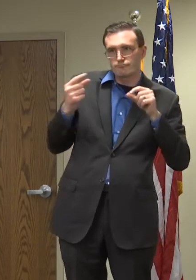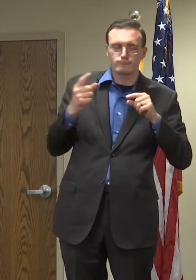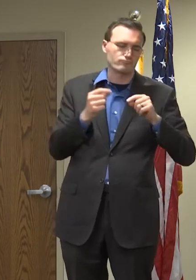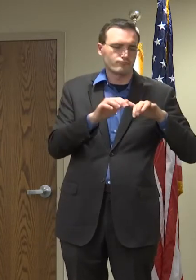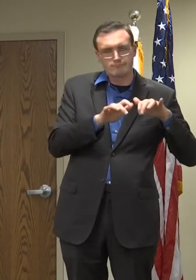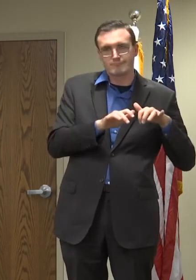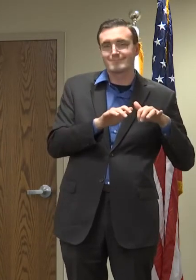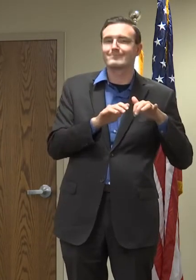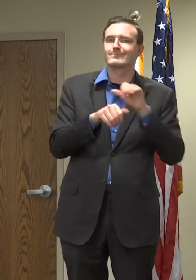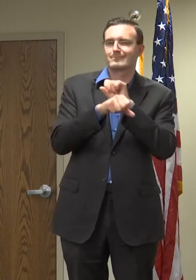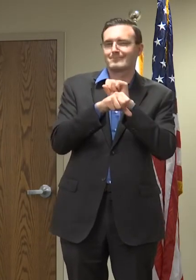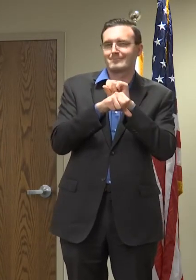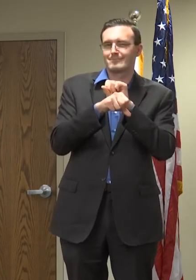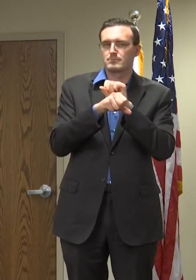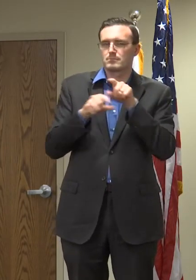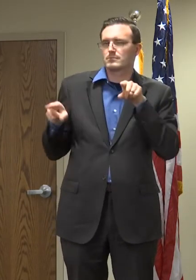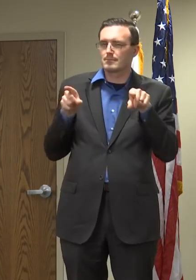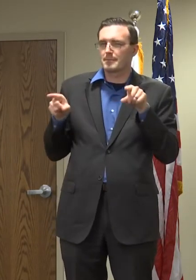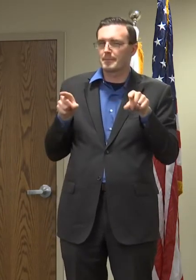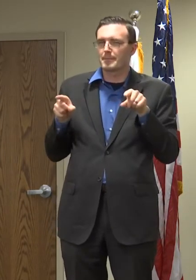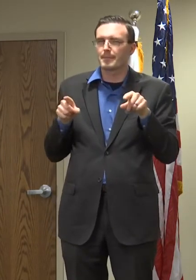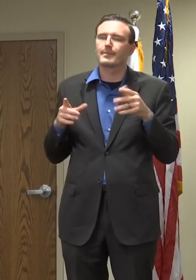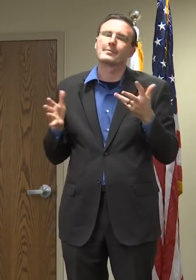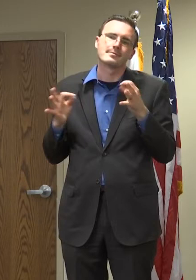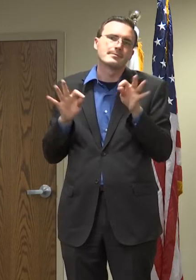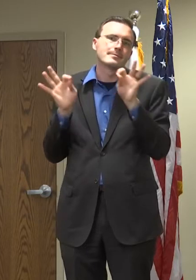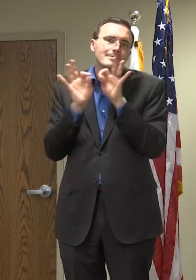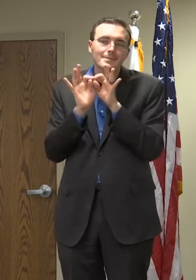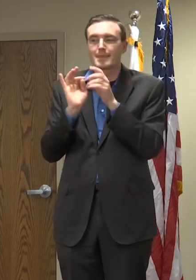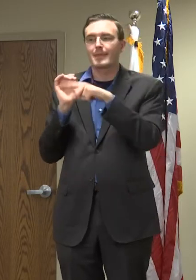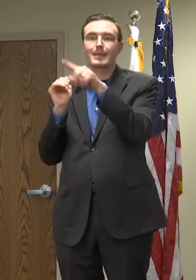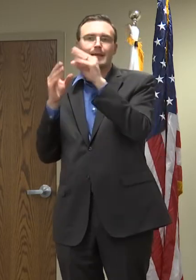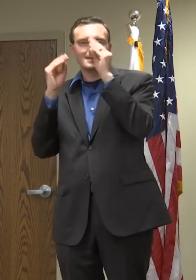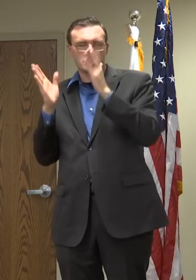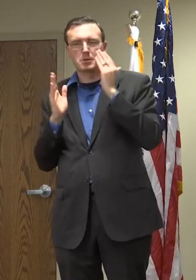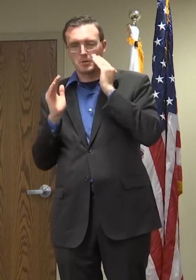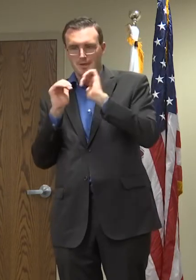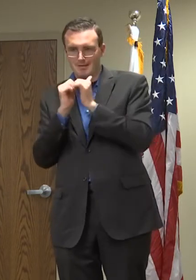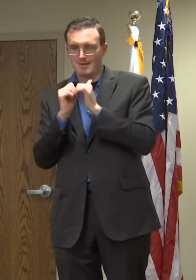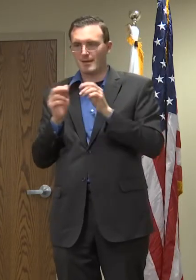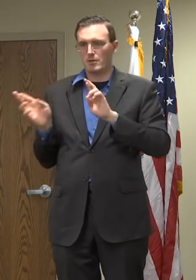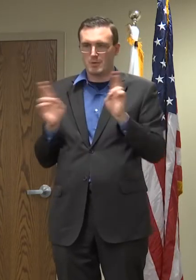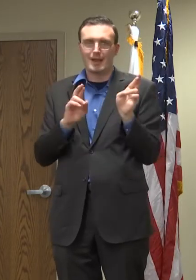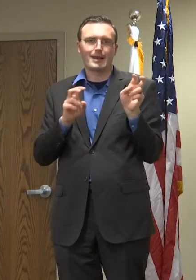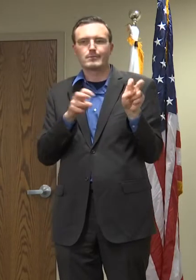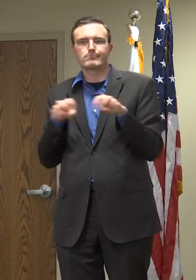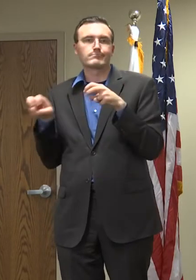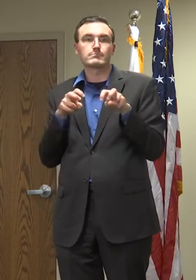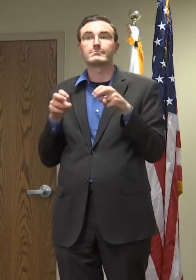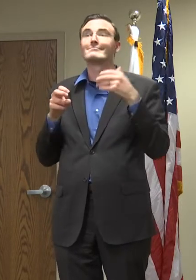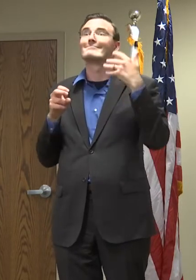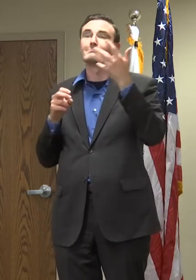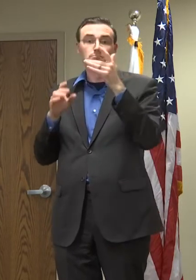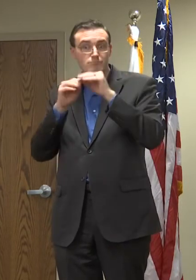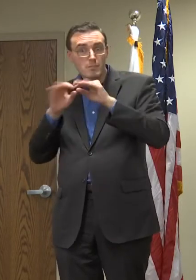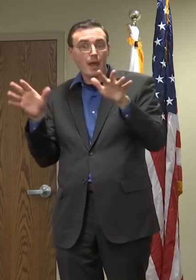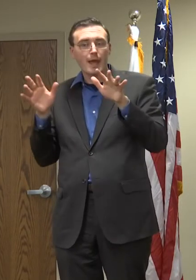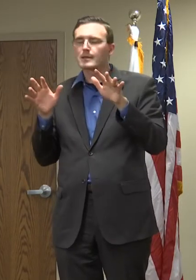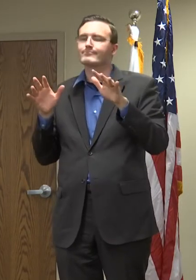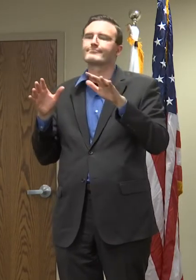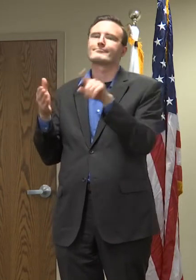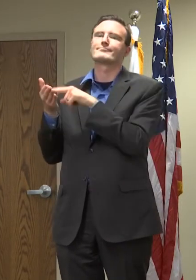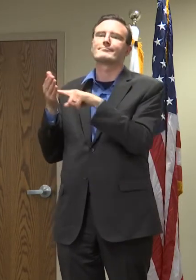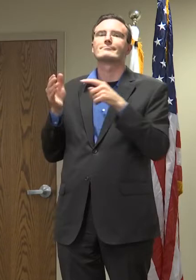and the teachers are ready as well with them. School calendars may have to be adjusted. You're hearing about a lot of the universities are doing